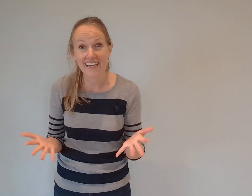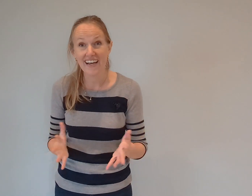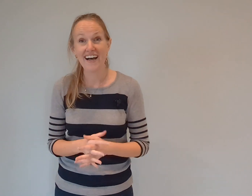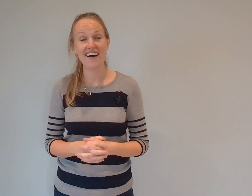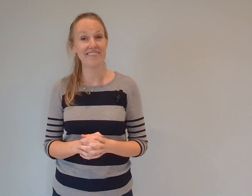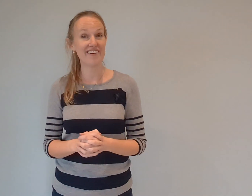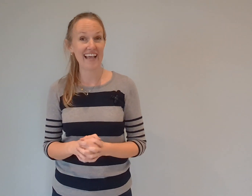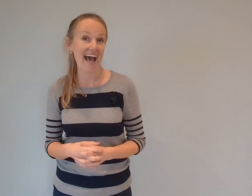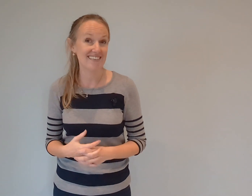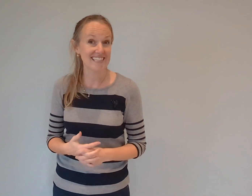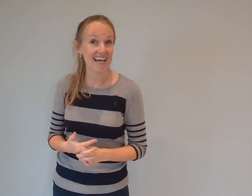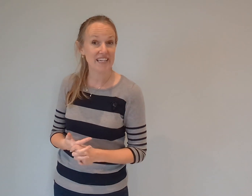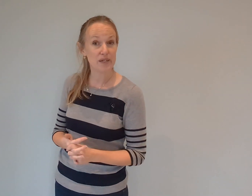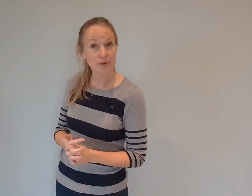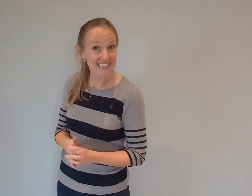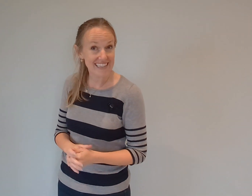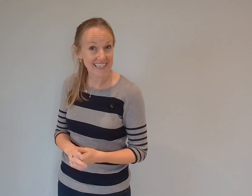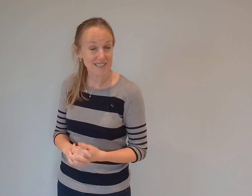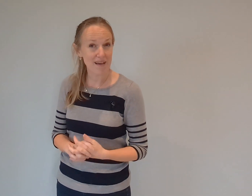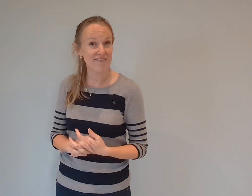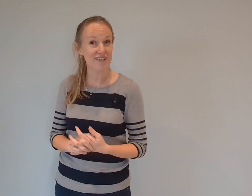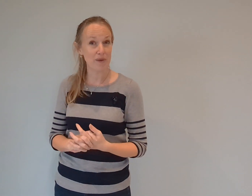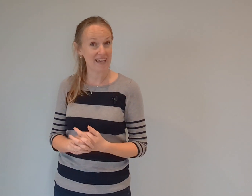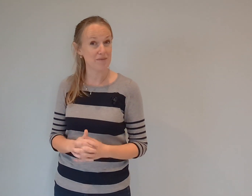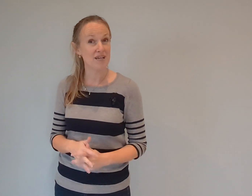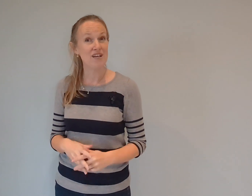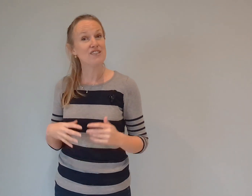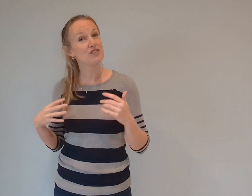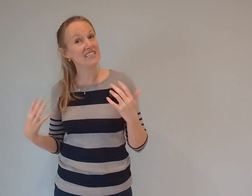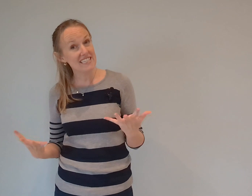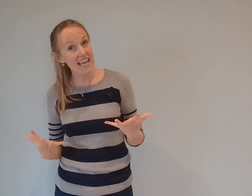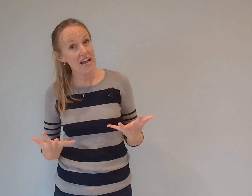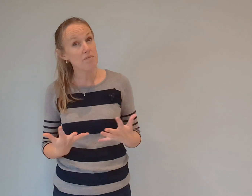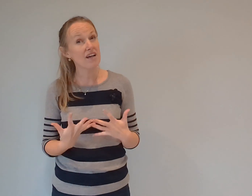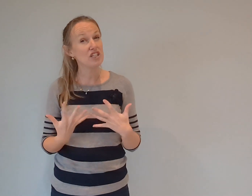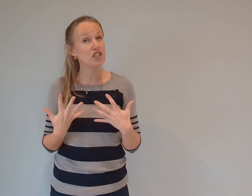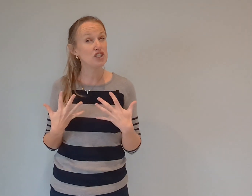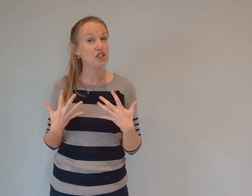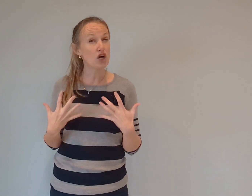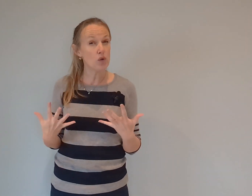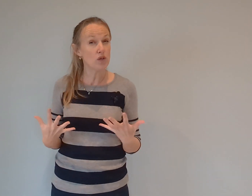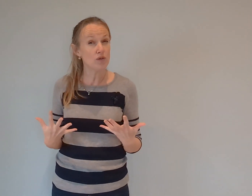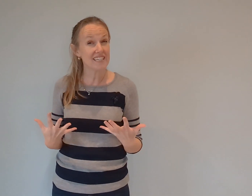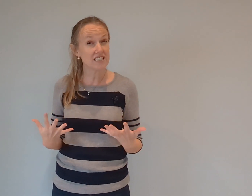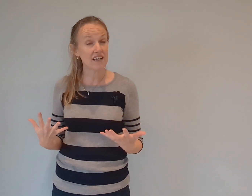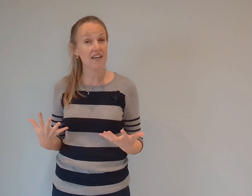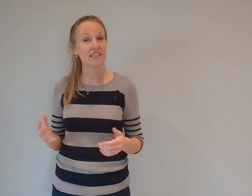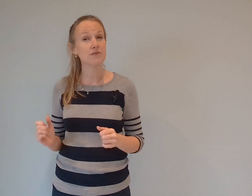3 of learning how to sign Great Things by Phil Wickham. So today I'm not going to show you each sign because we